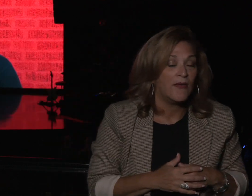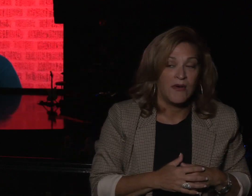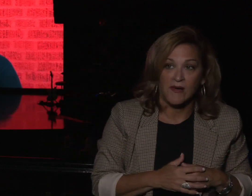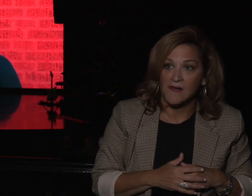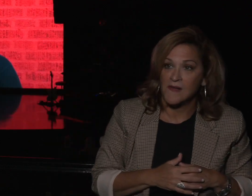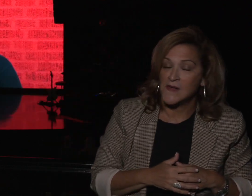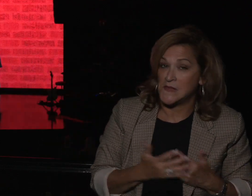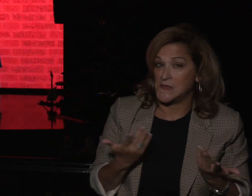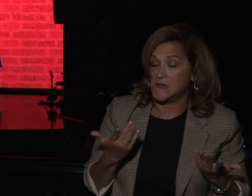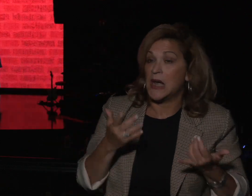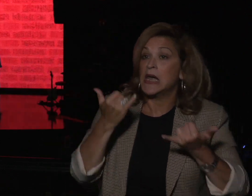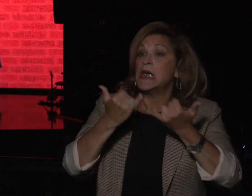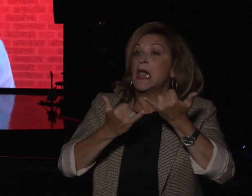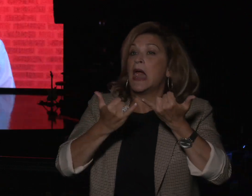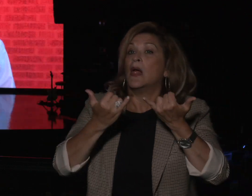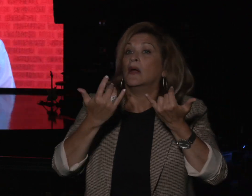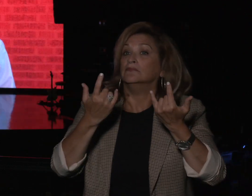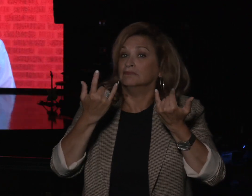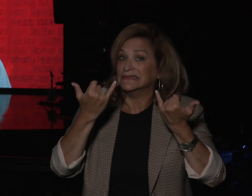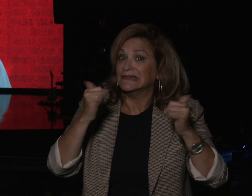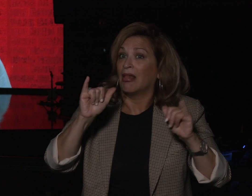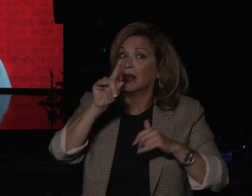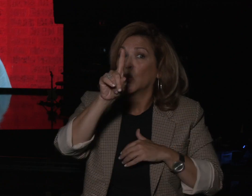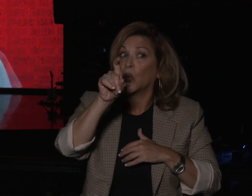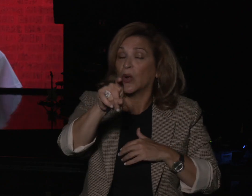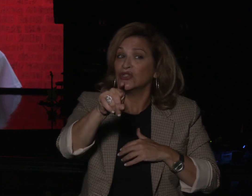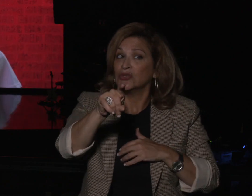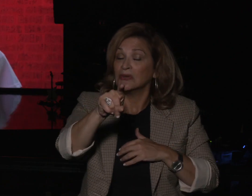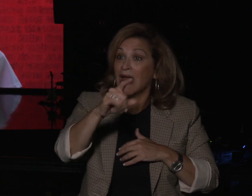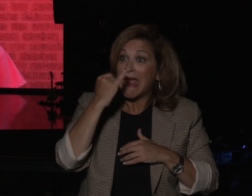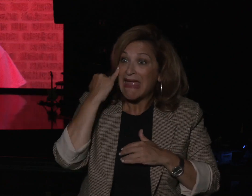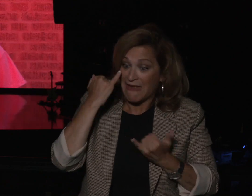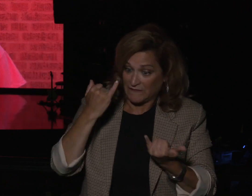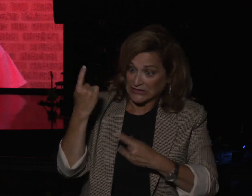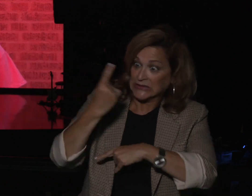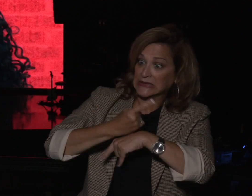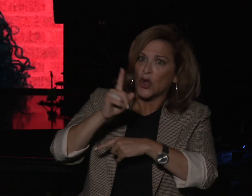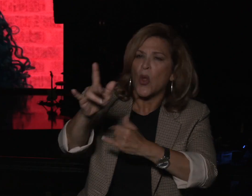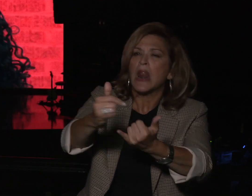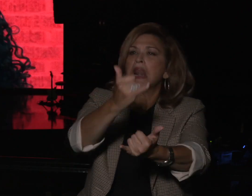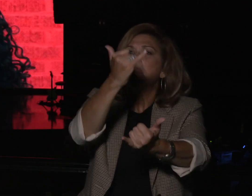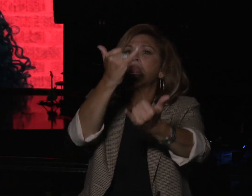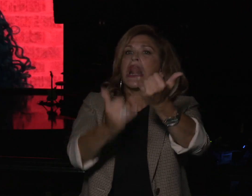So the question remains, if today was your last day,